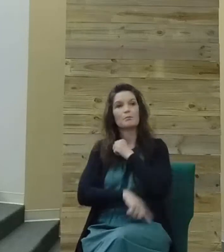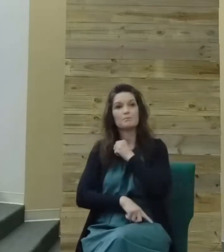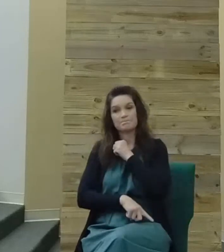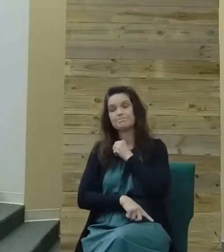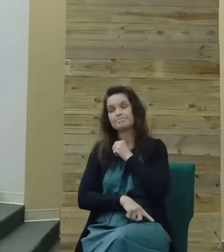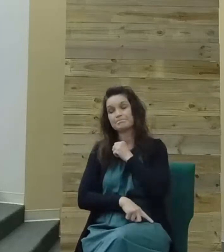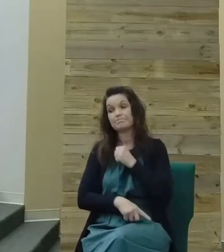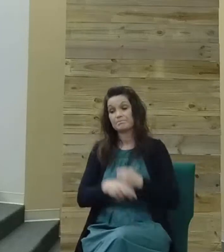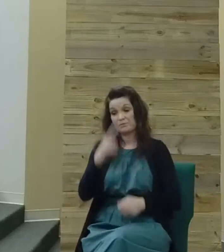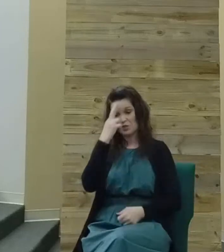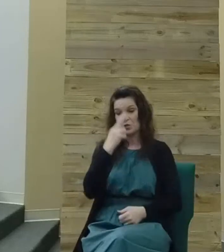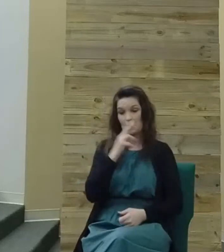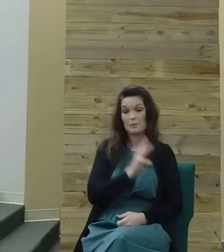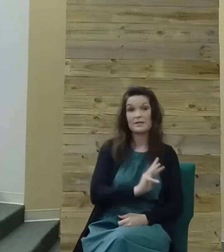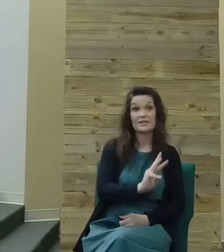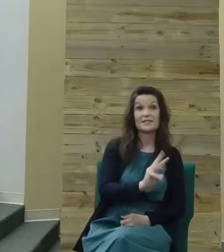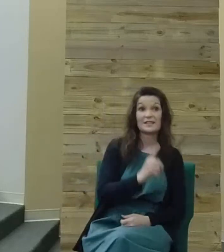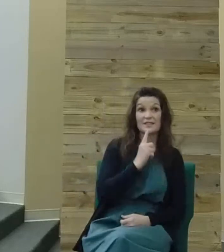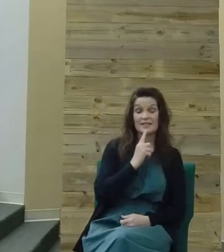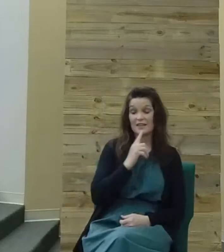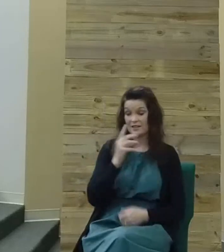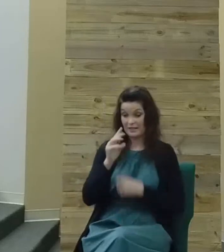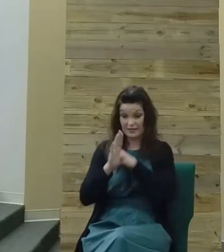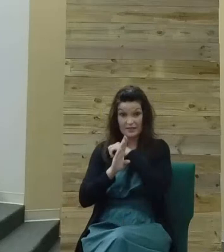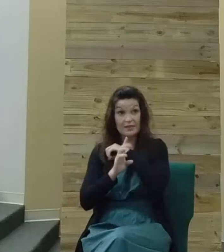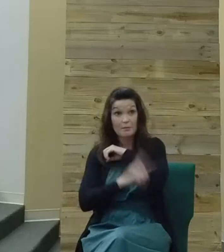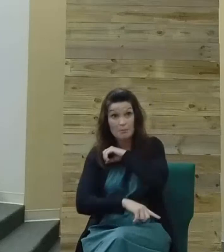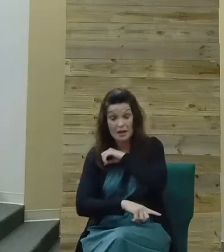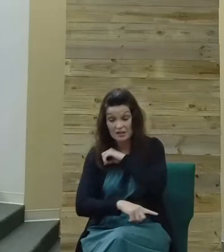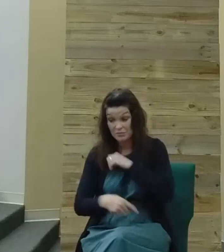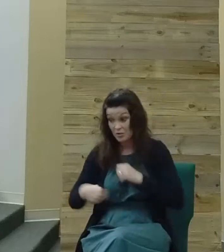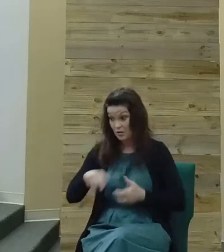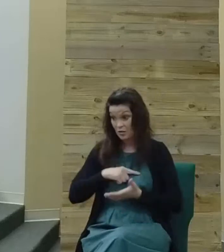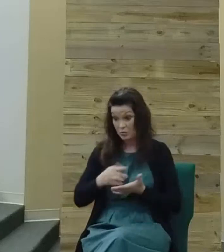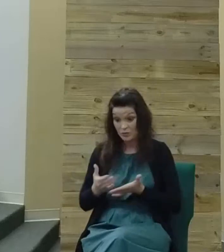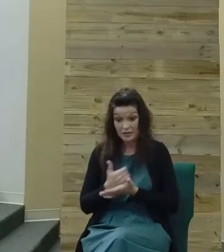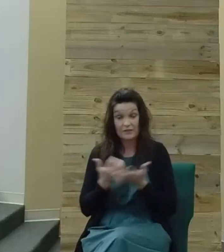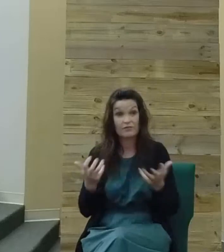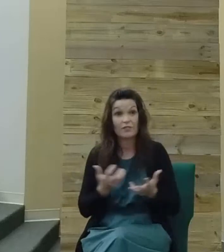punishment. Romans 6 says that the punishment that we